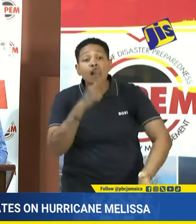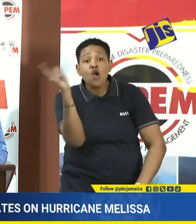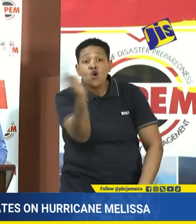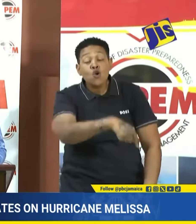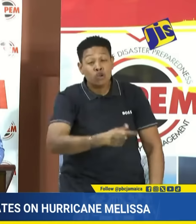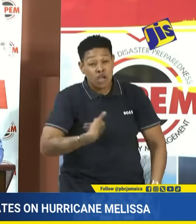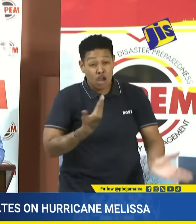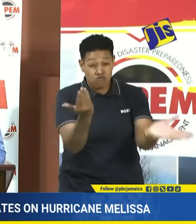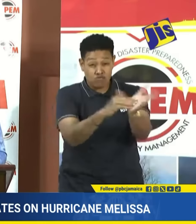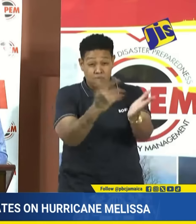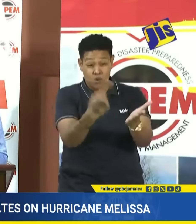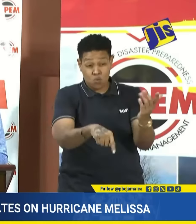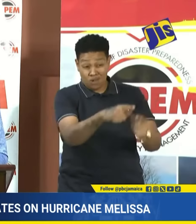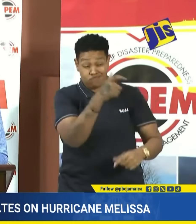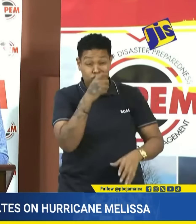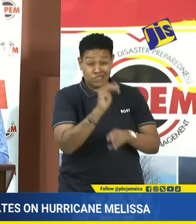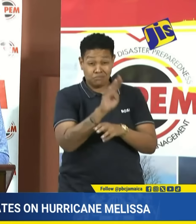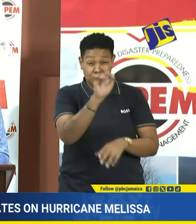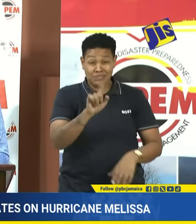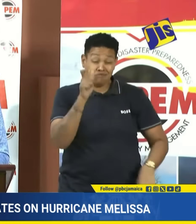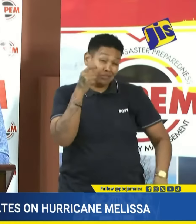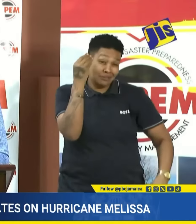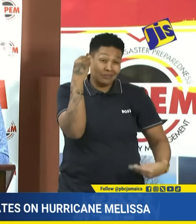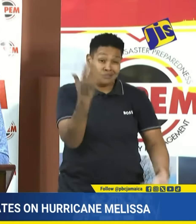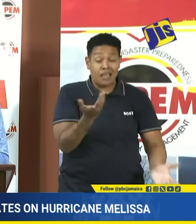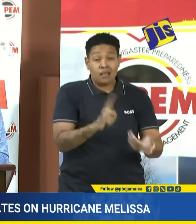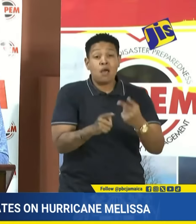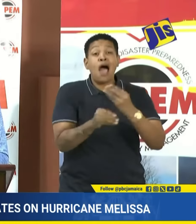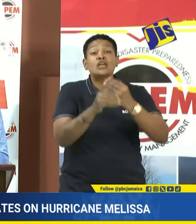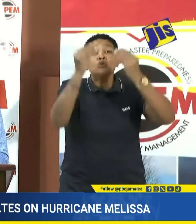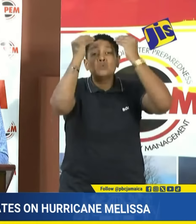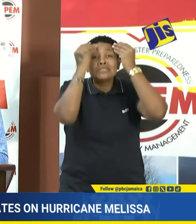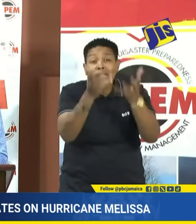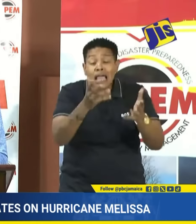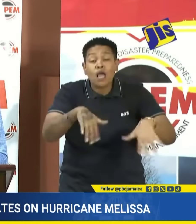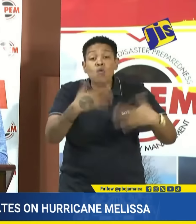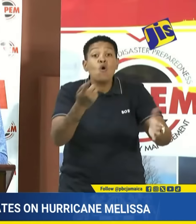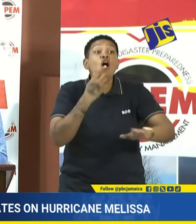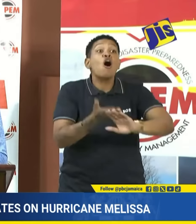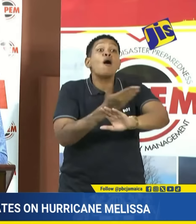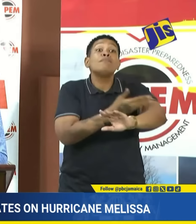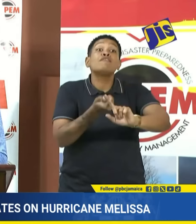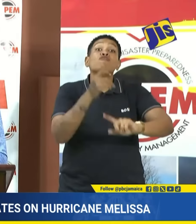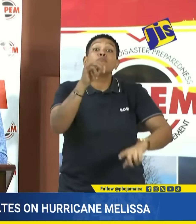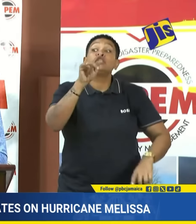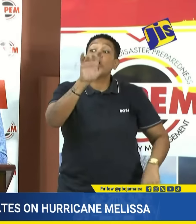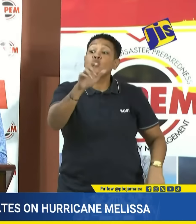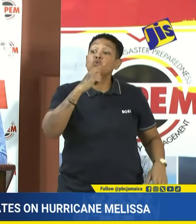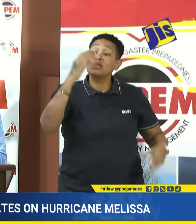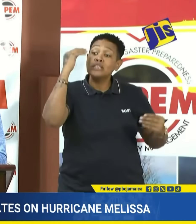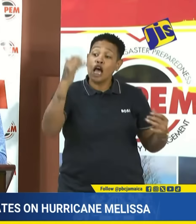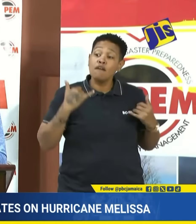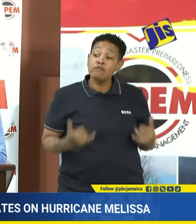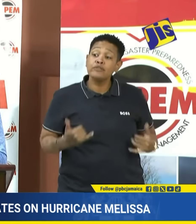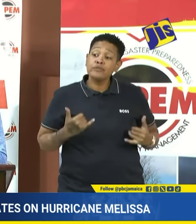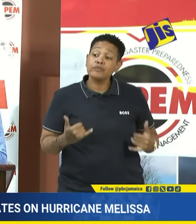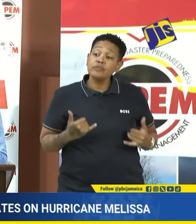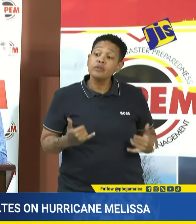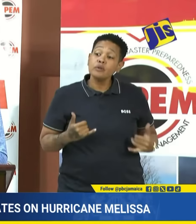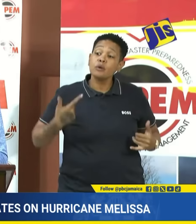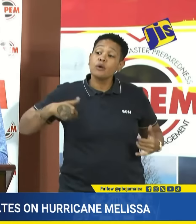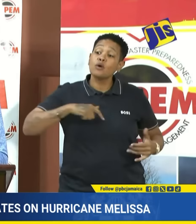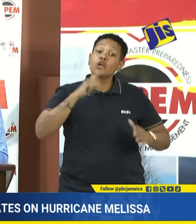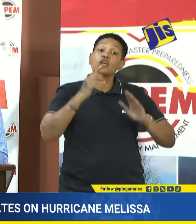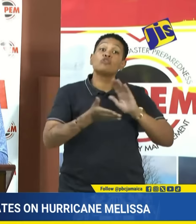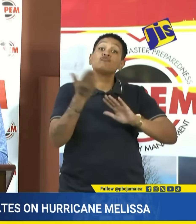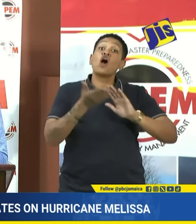I want to reiterate based on what Minister Mackenzie just said, and also to say that the update from JUTC as of right now is that